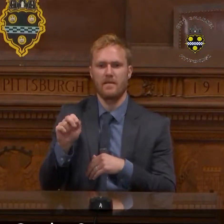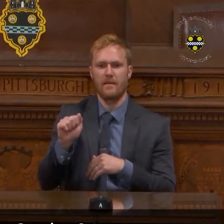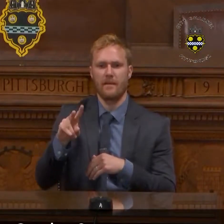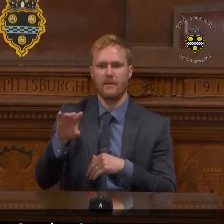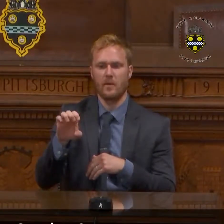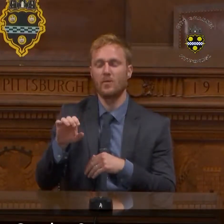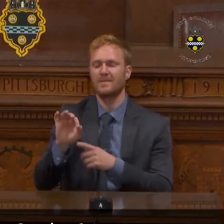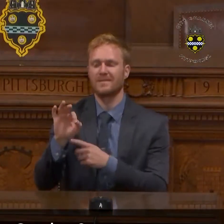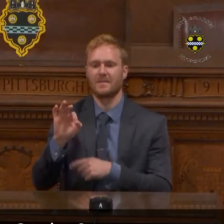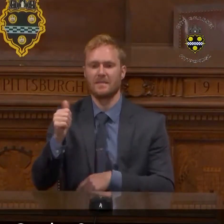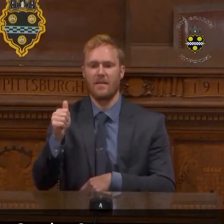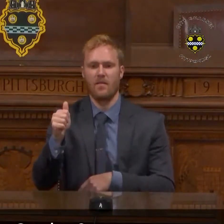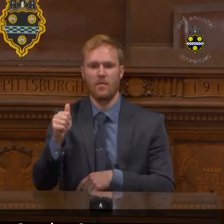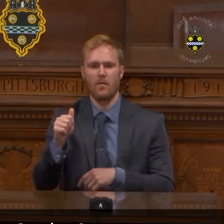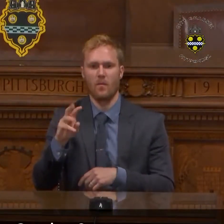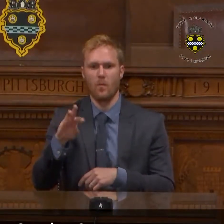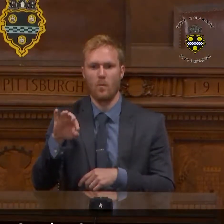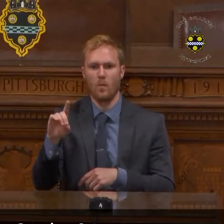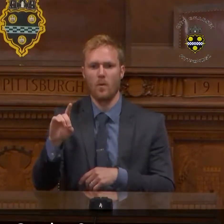District.